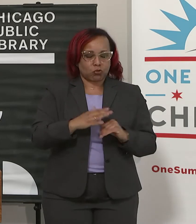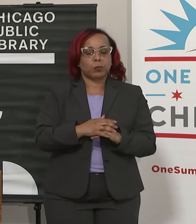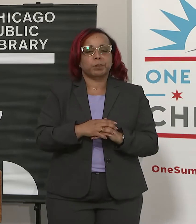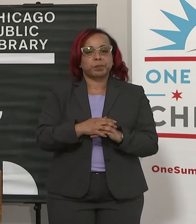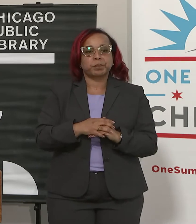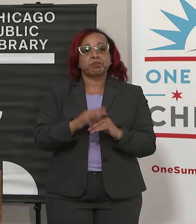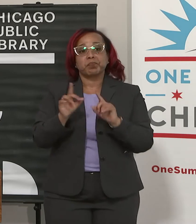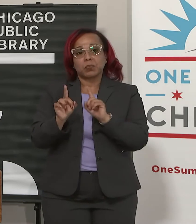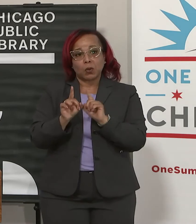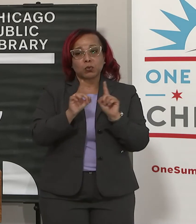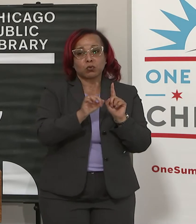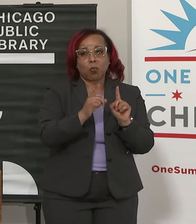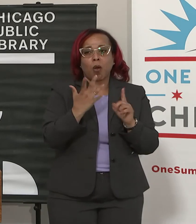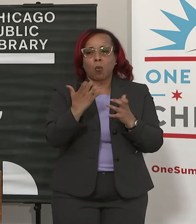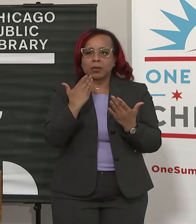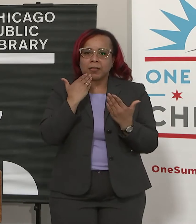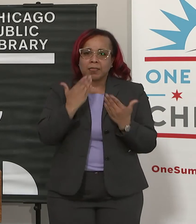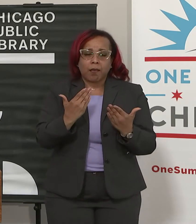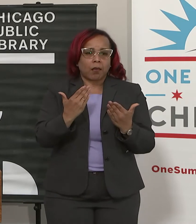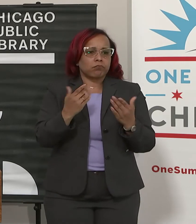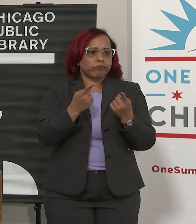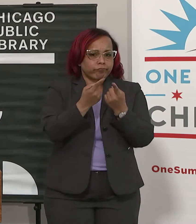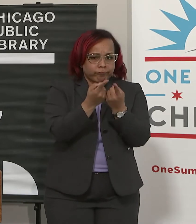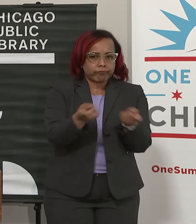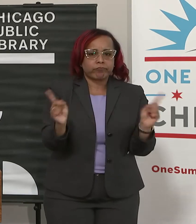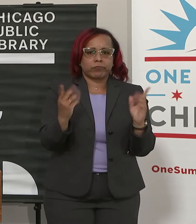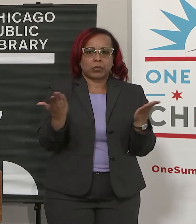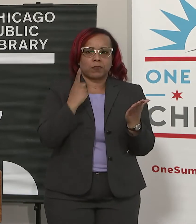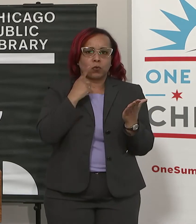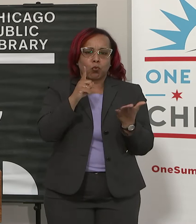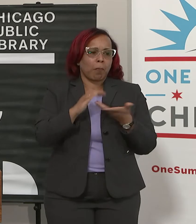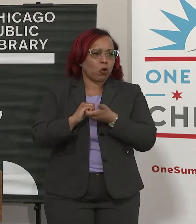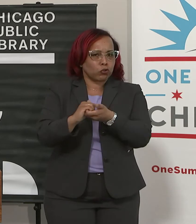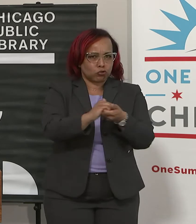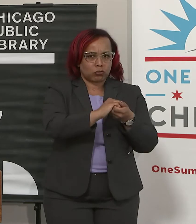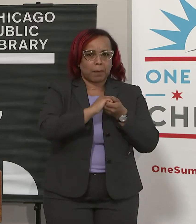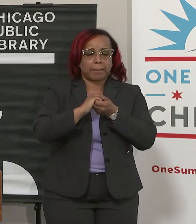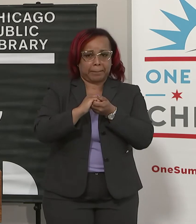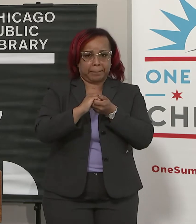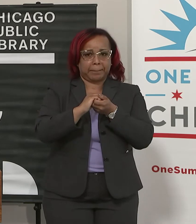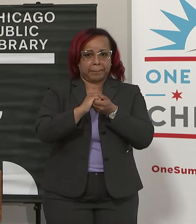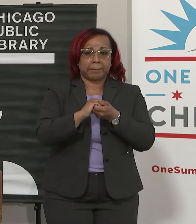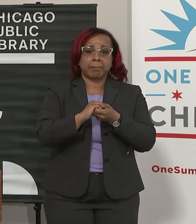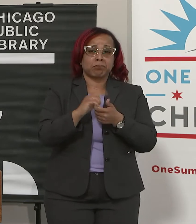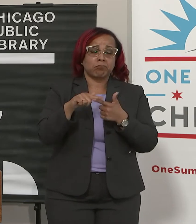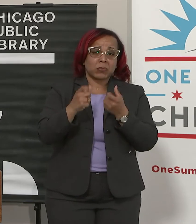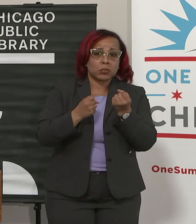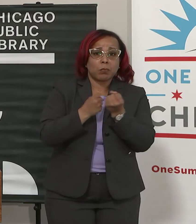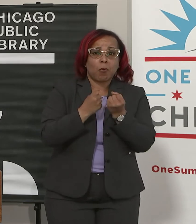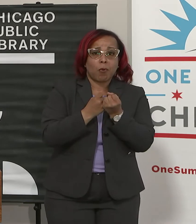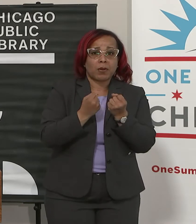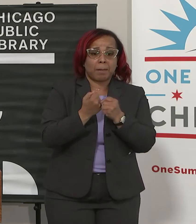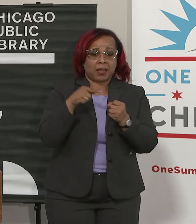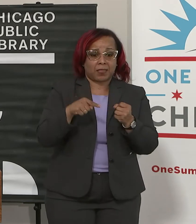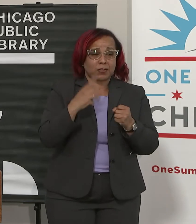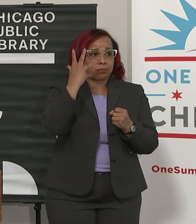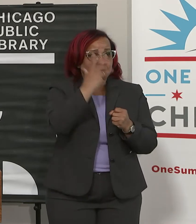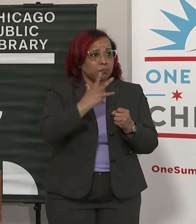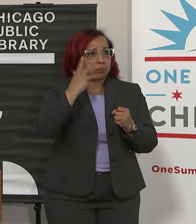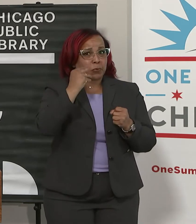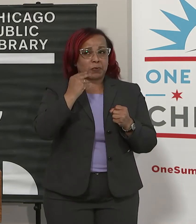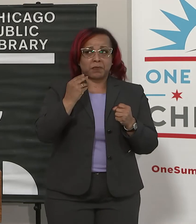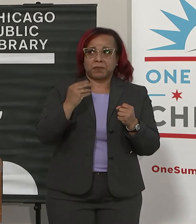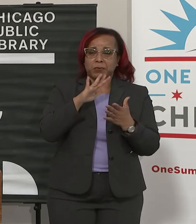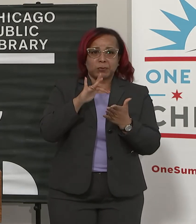then also, I want to thank everybody here for your partnership and your support in making this beautiful resource